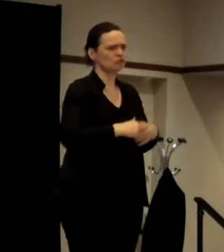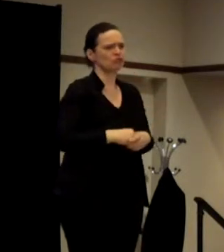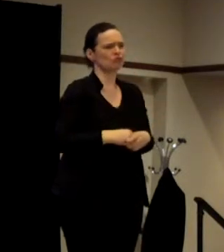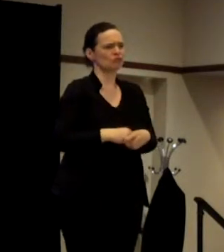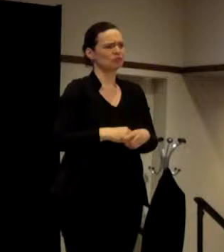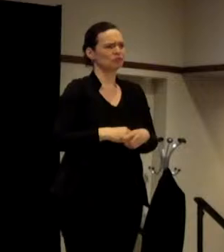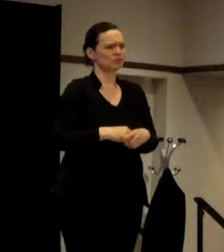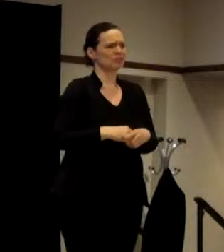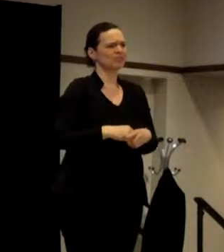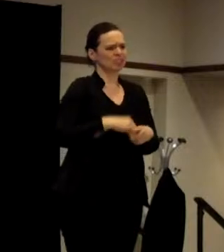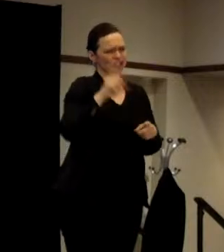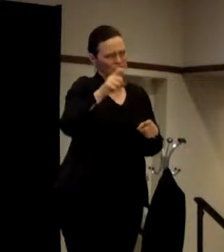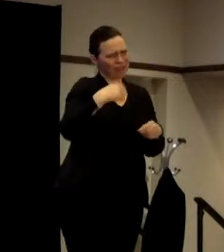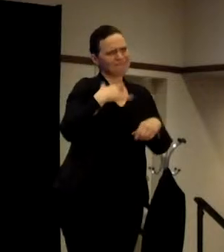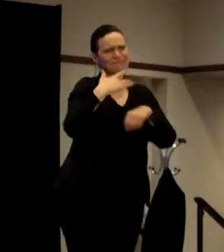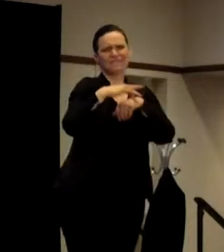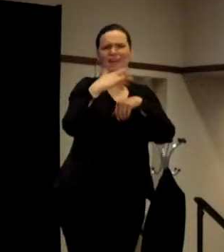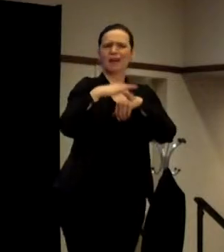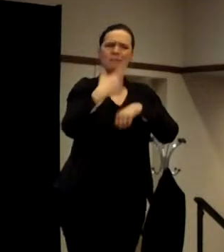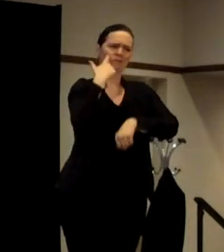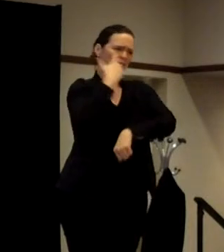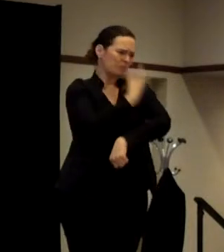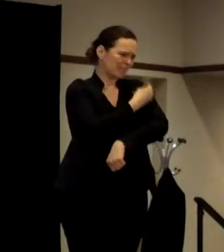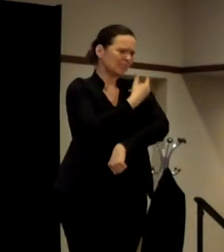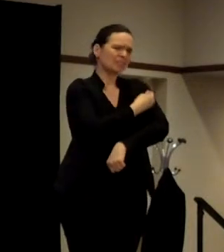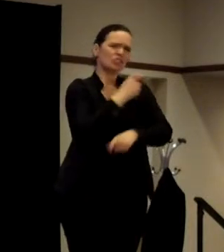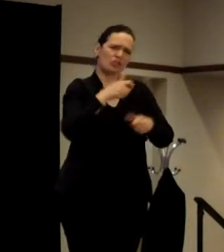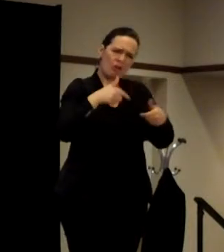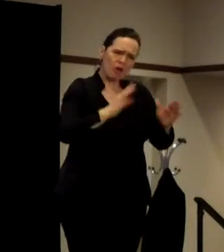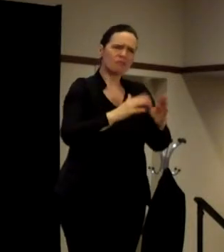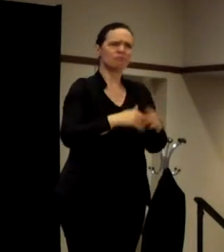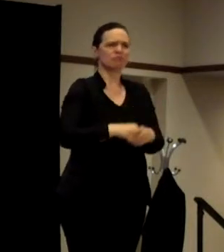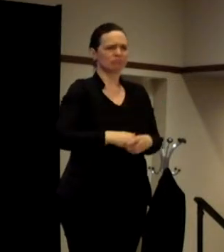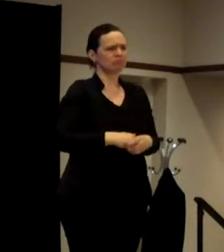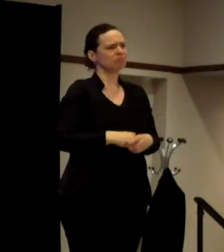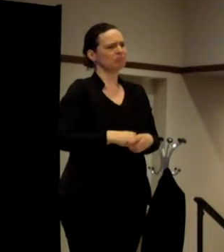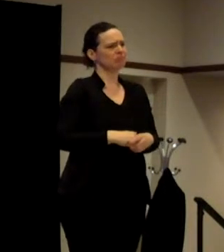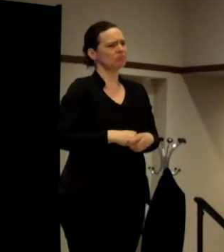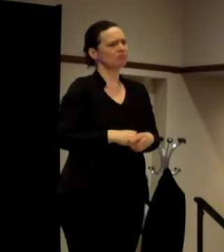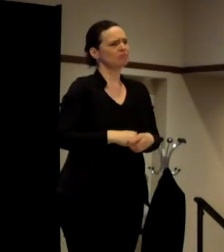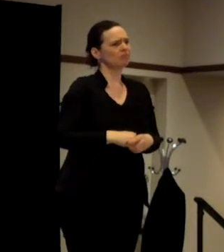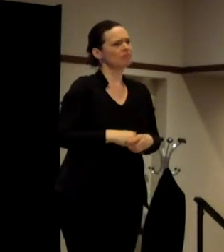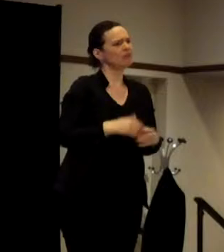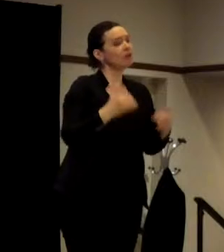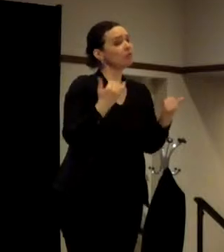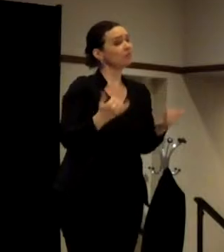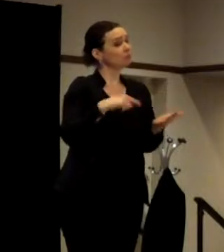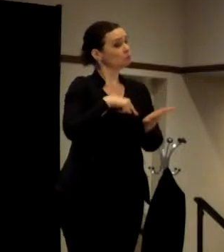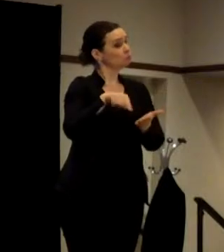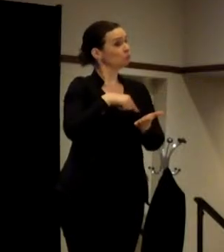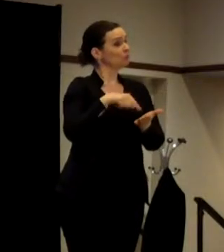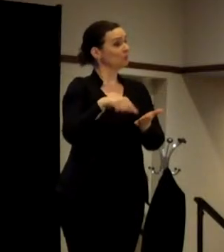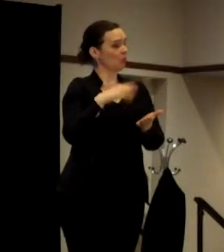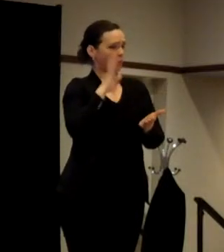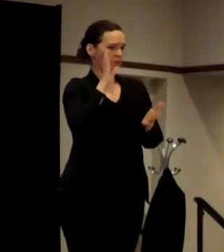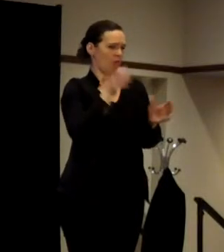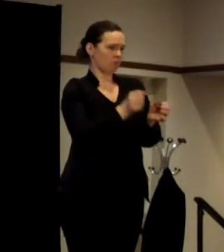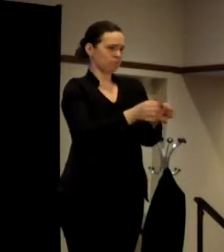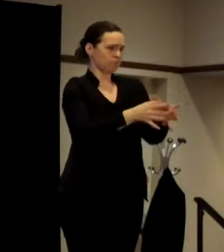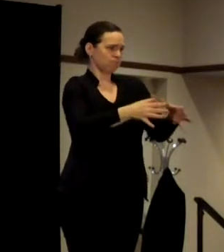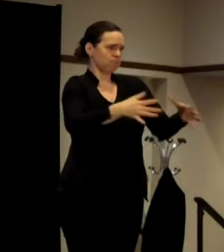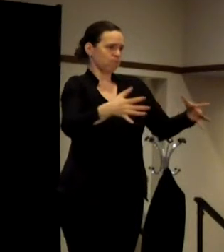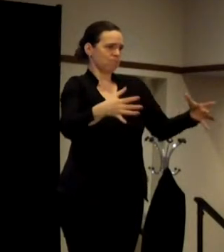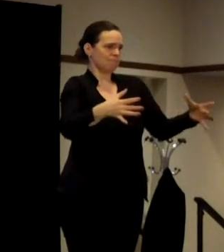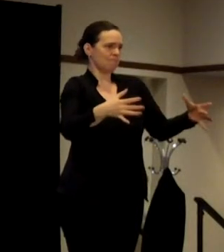as well. So I think we're at the point now where eligibility, hopefully this week, will increase, and we'll be able